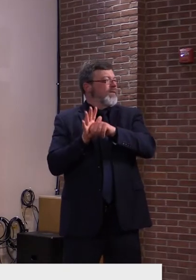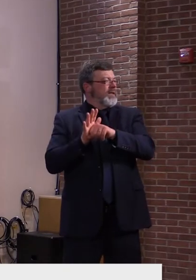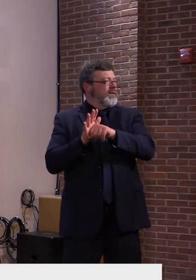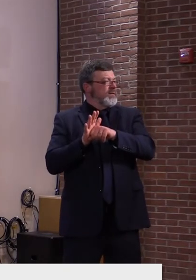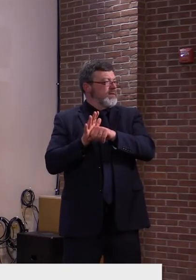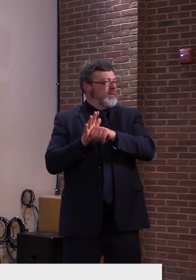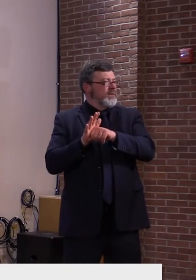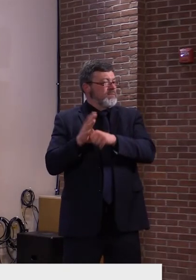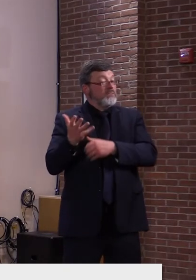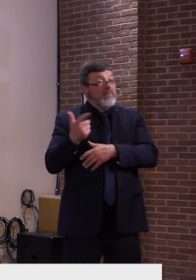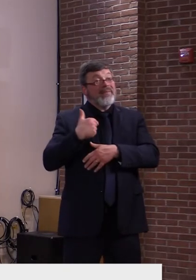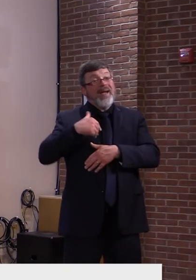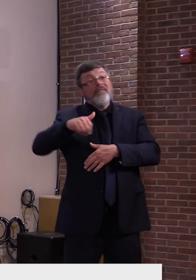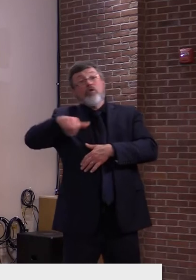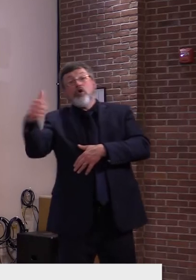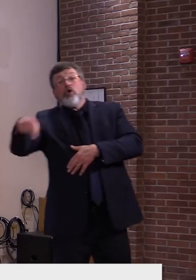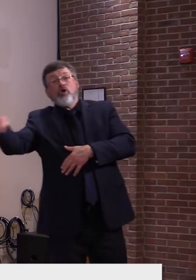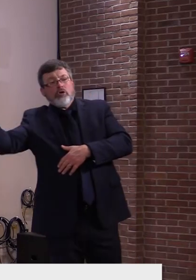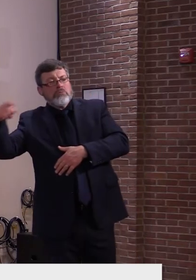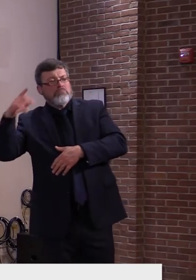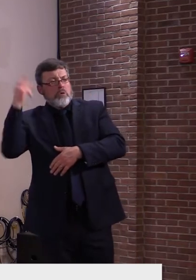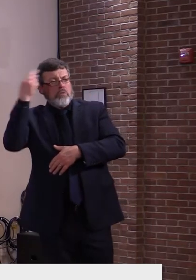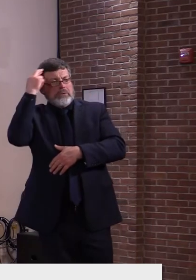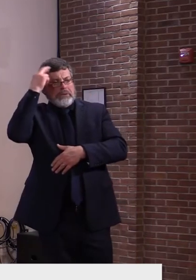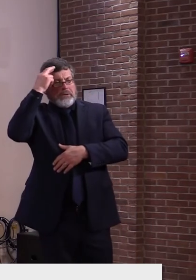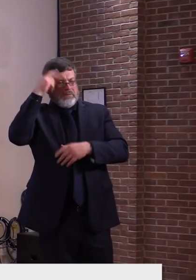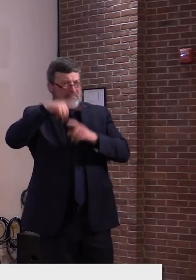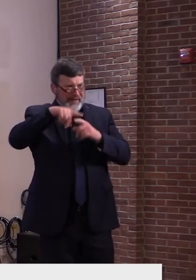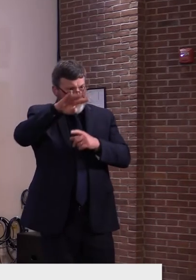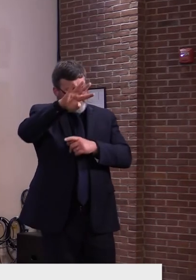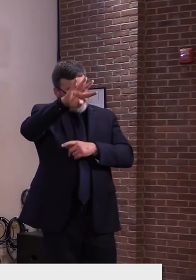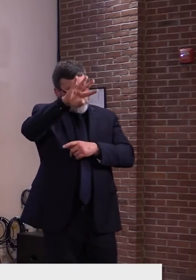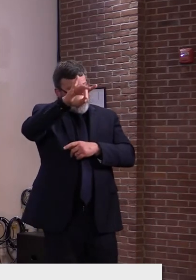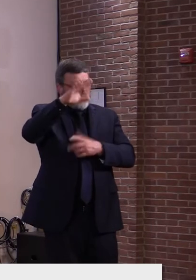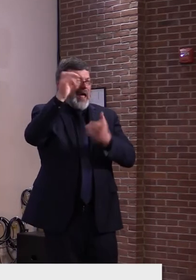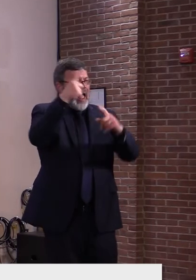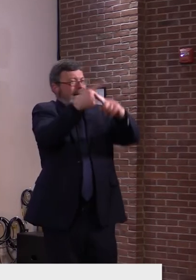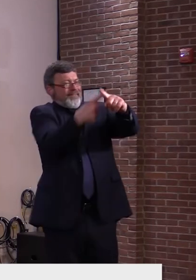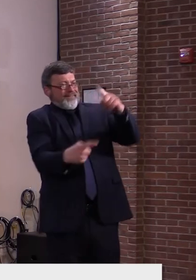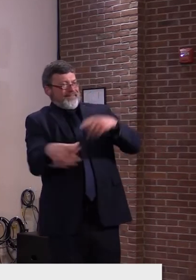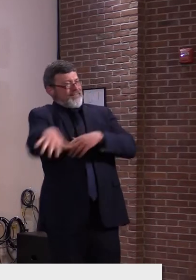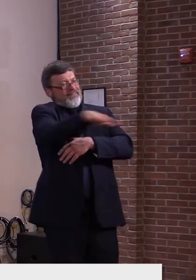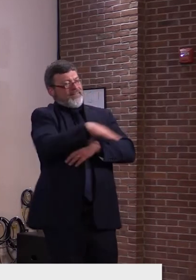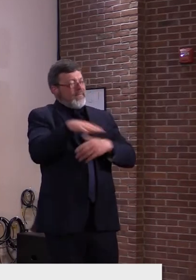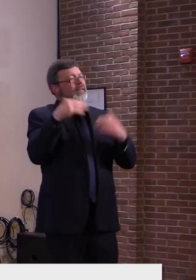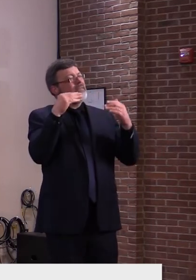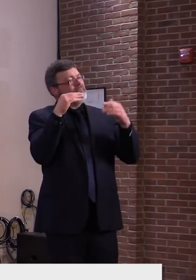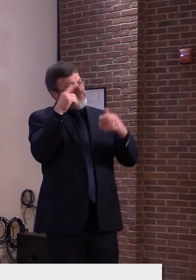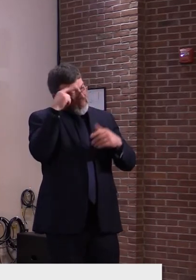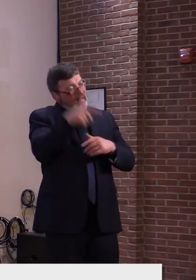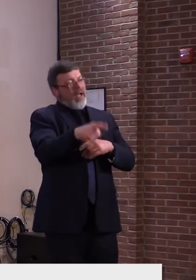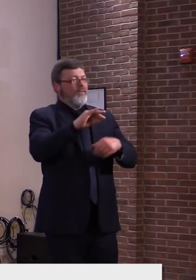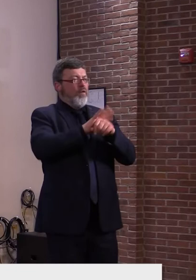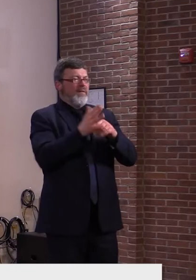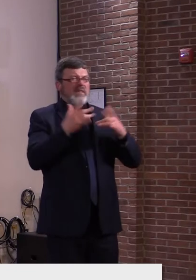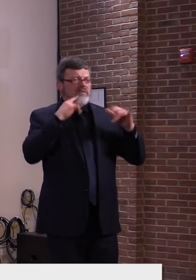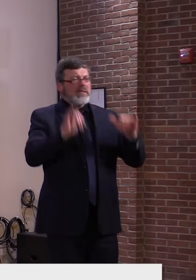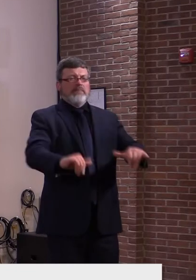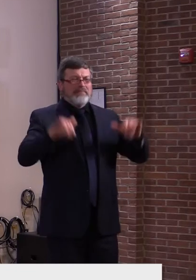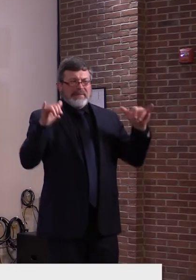have COVID. And that number has varied between 38% and 55%.